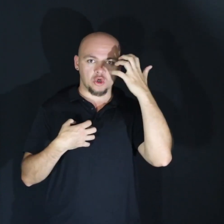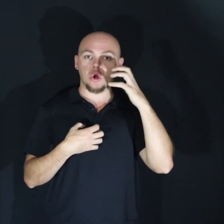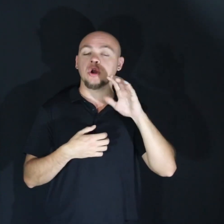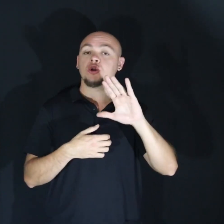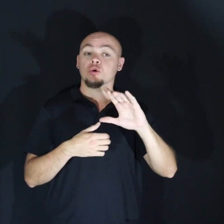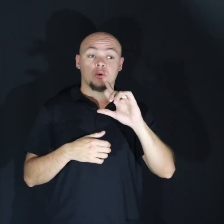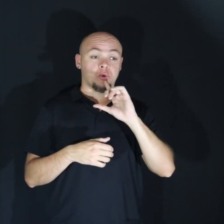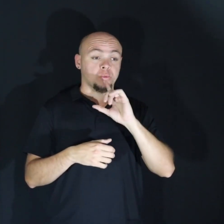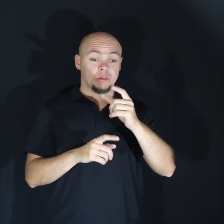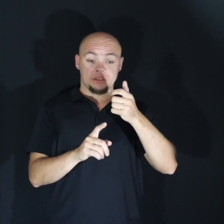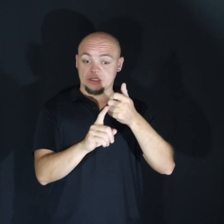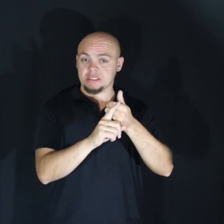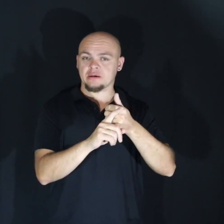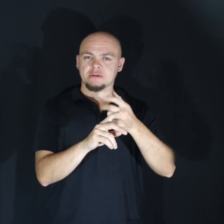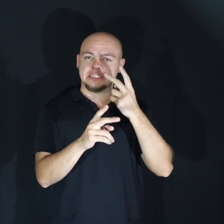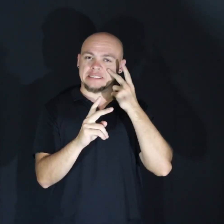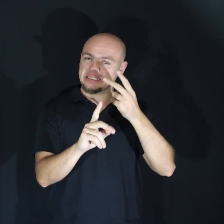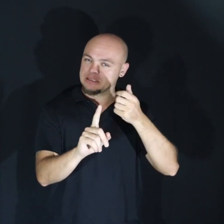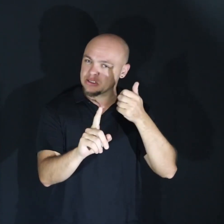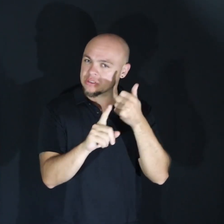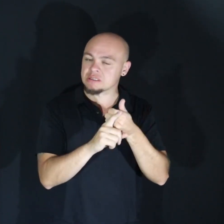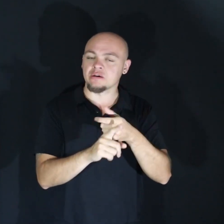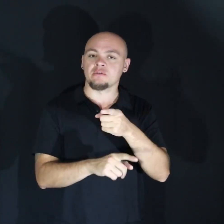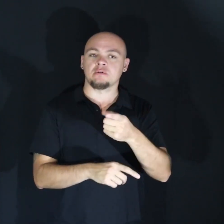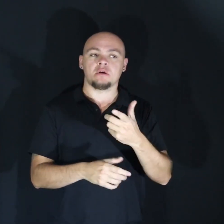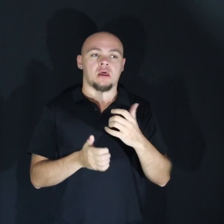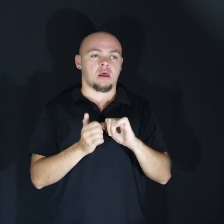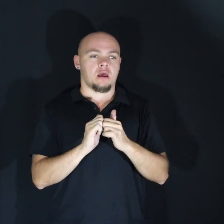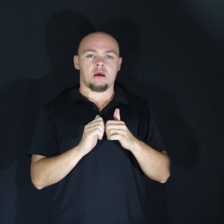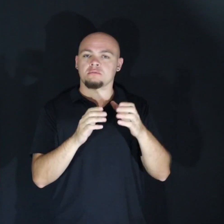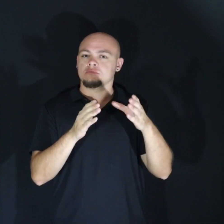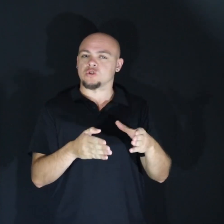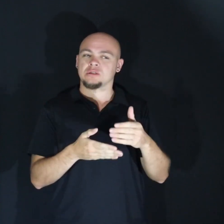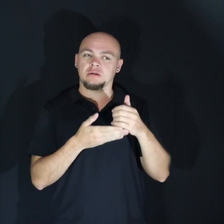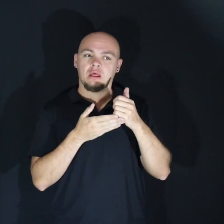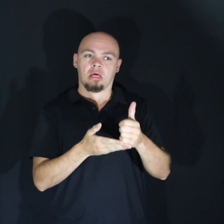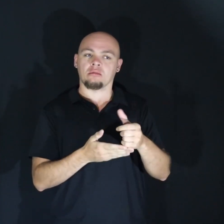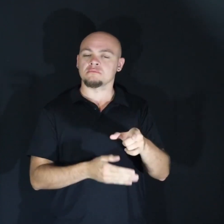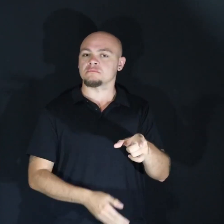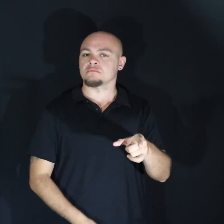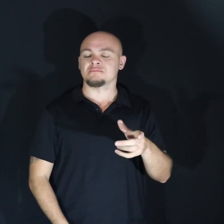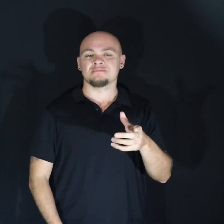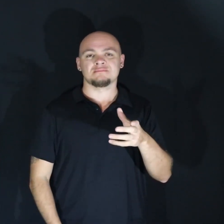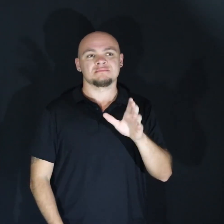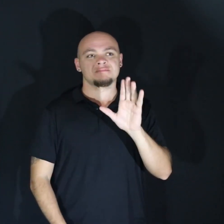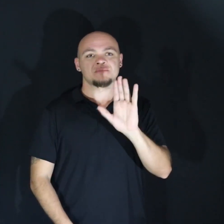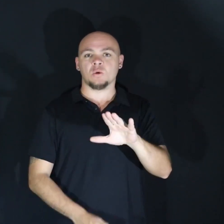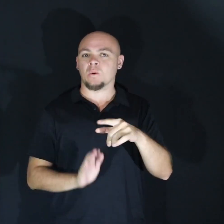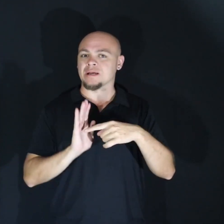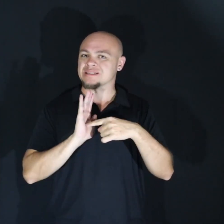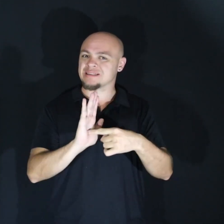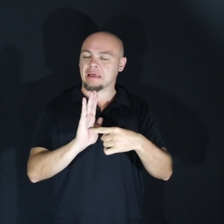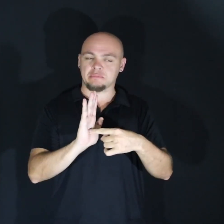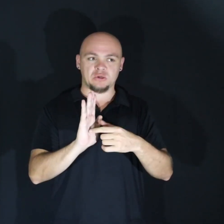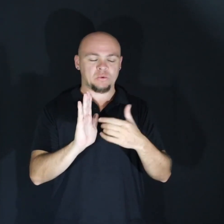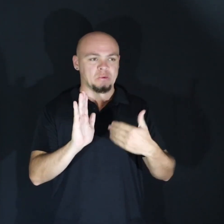real you. You have no idea how much you can help someone just by your example.